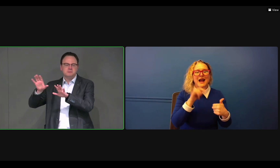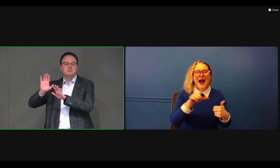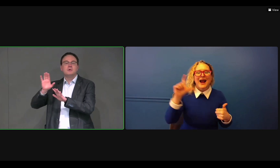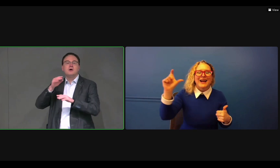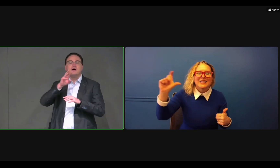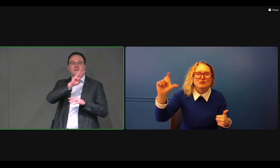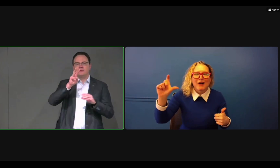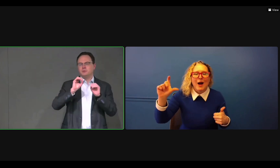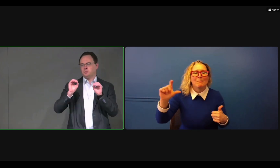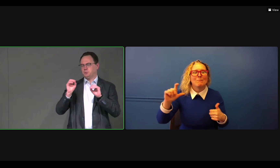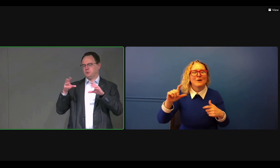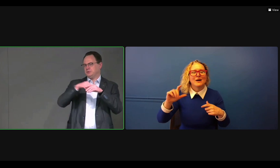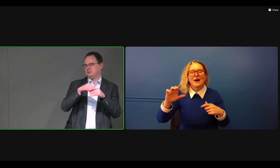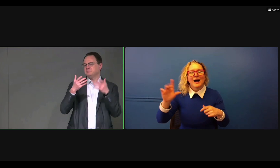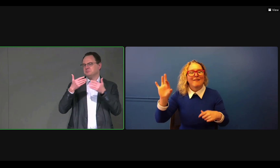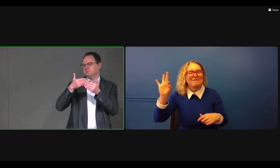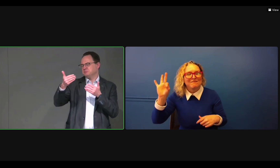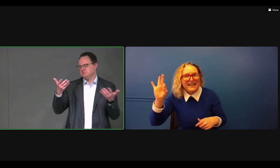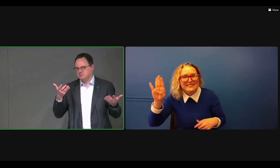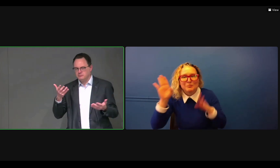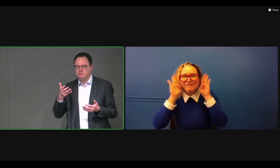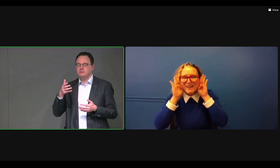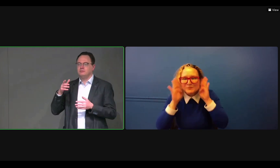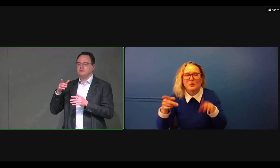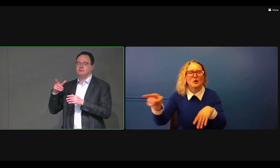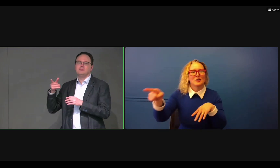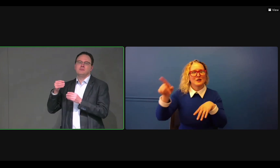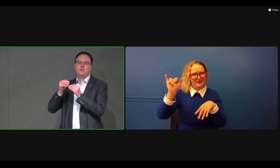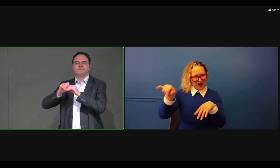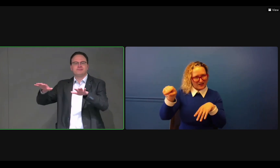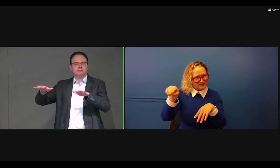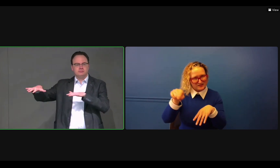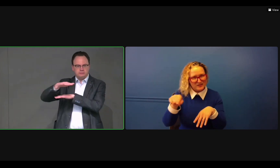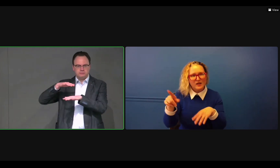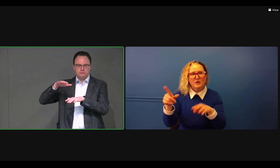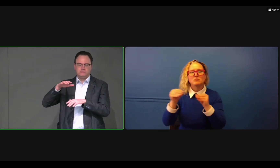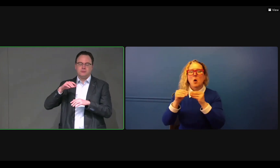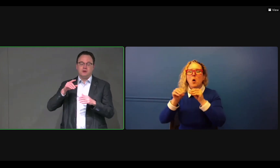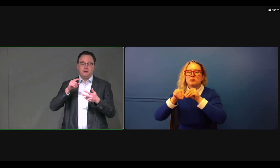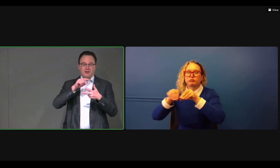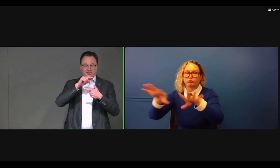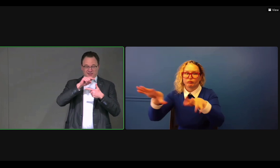So in terms of the website, we don't have that on the website yet. We may in the future.